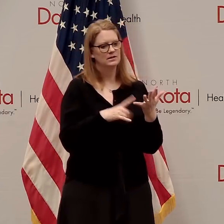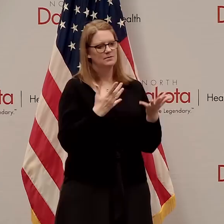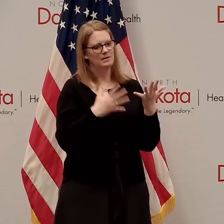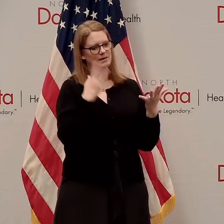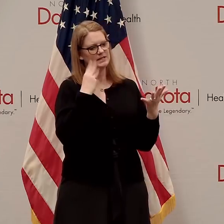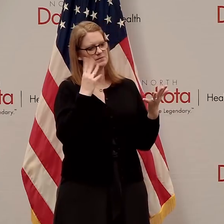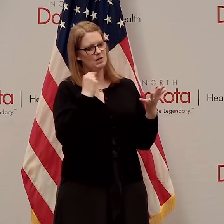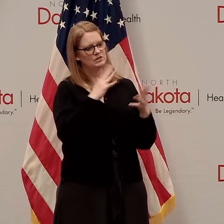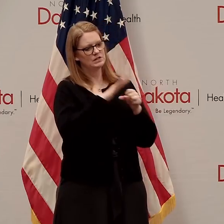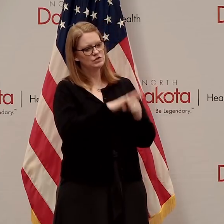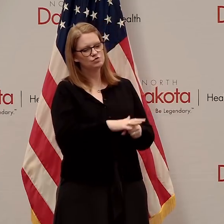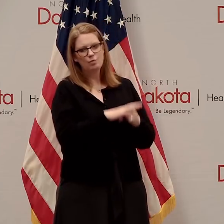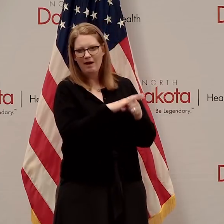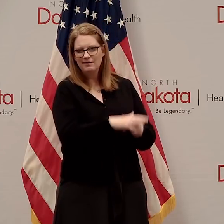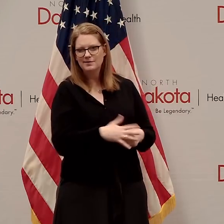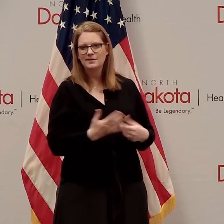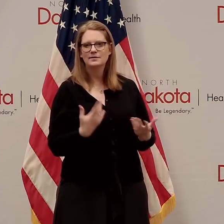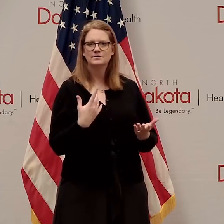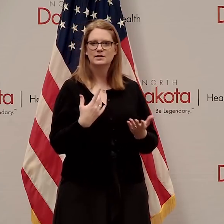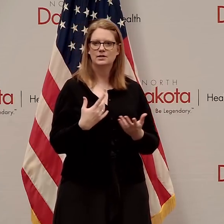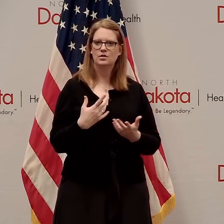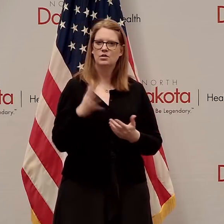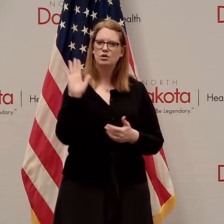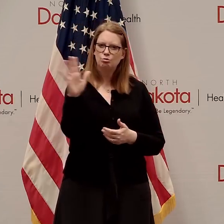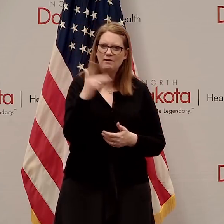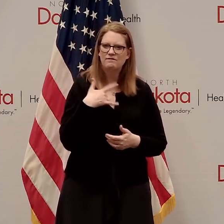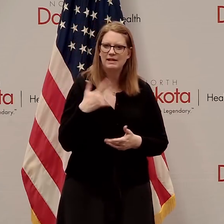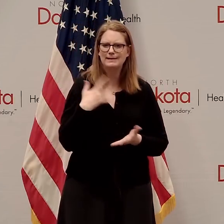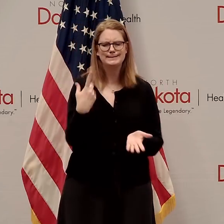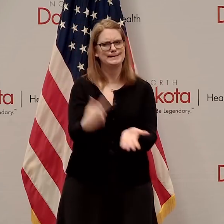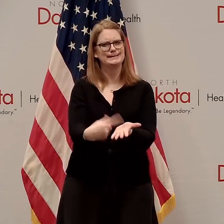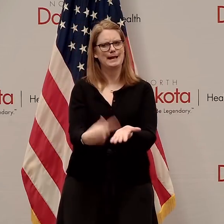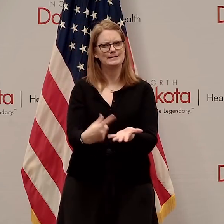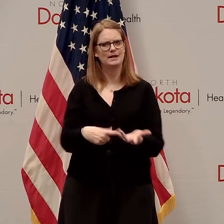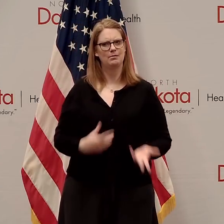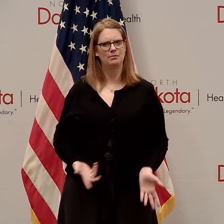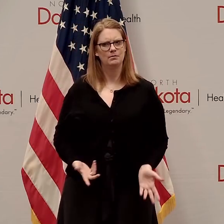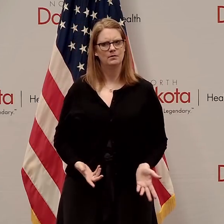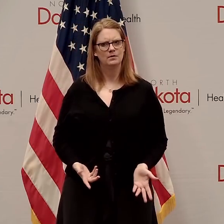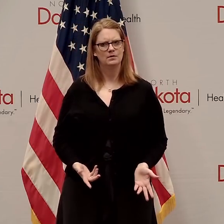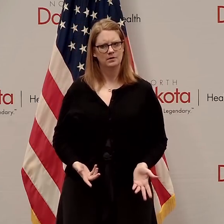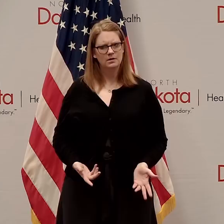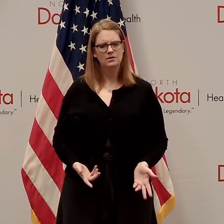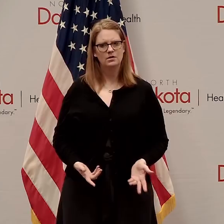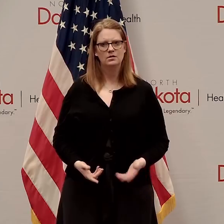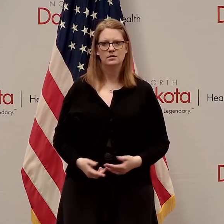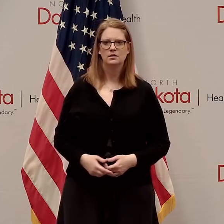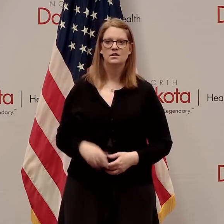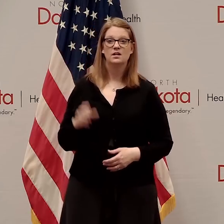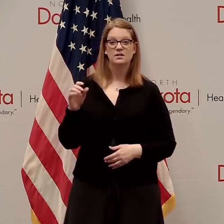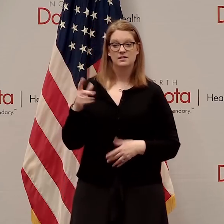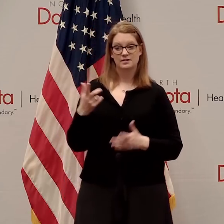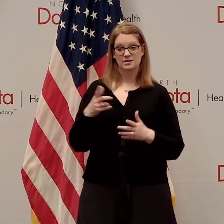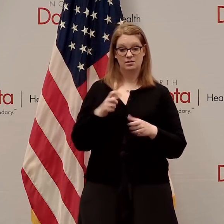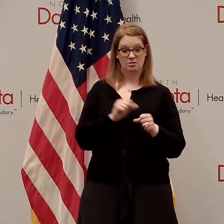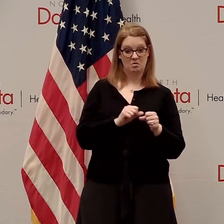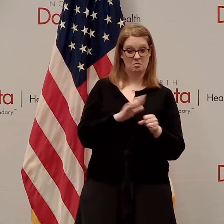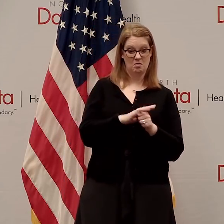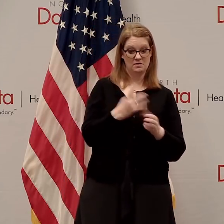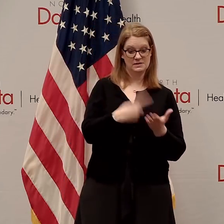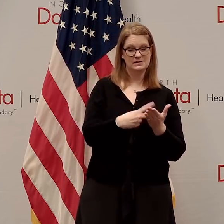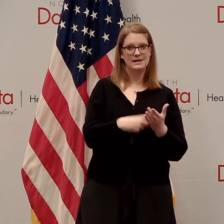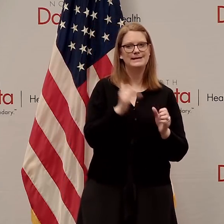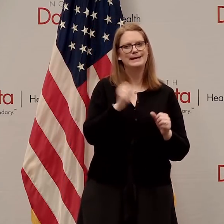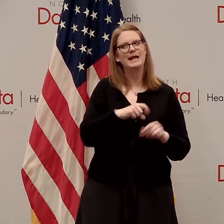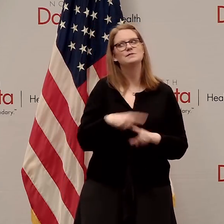experiencing stress related to this. Talk about your feelings. Enjoy conversation unrelated to coronavirus. Yes, there still